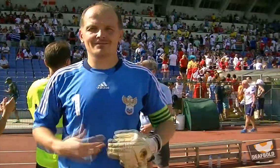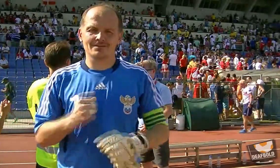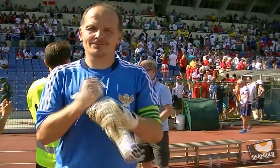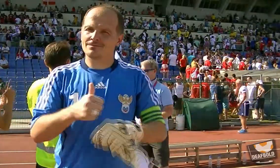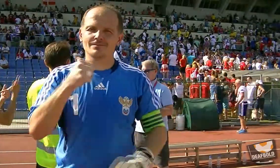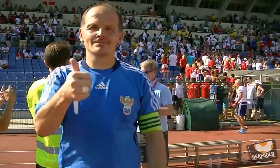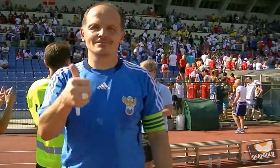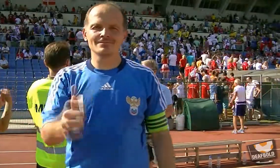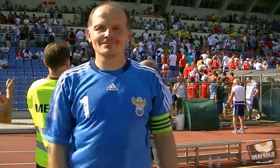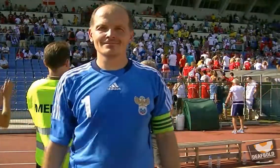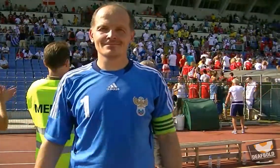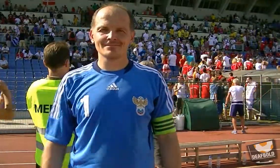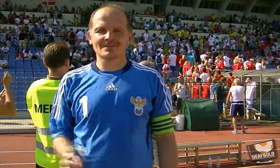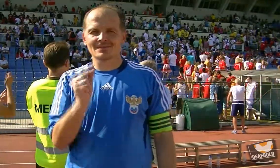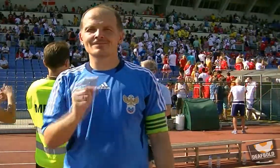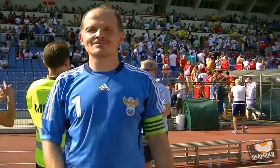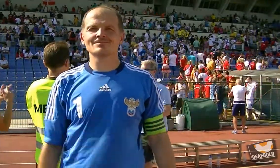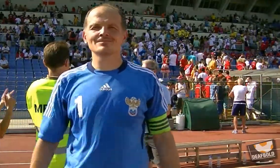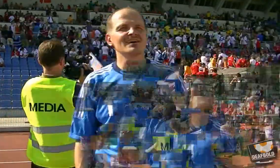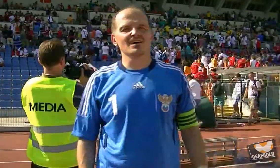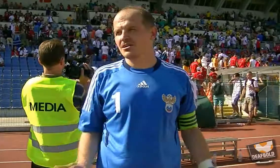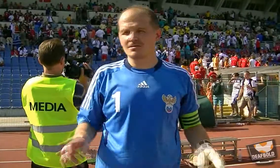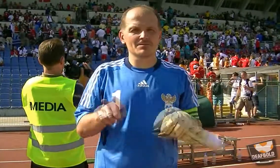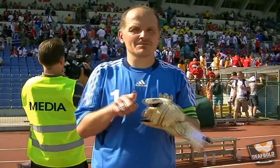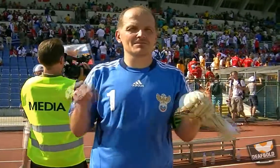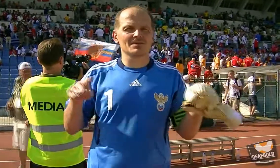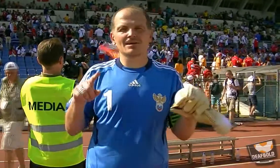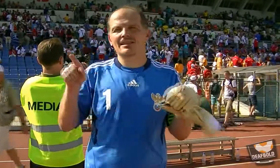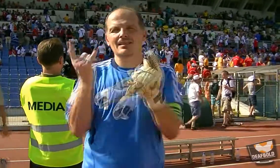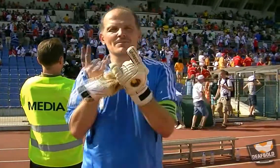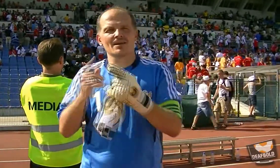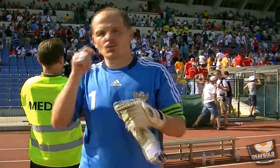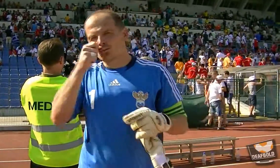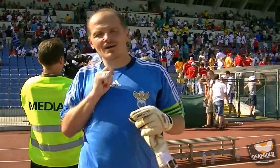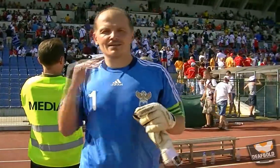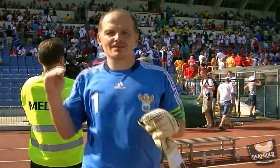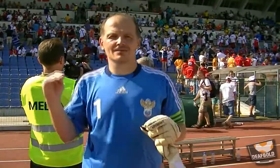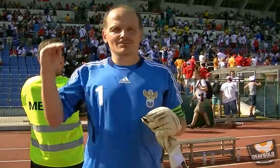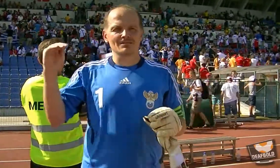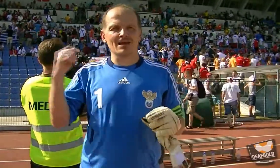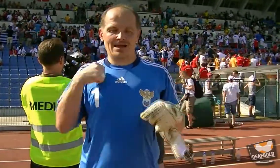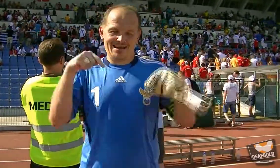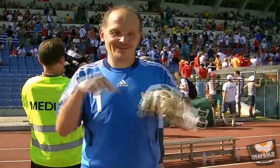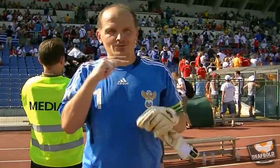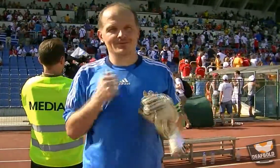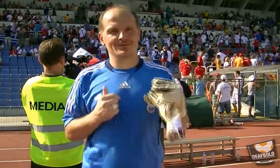of